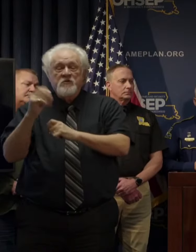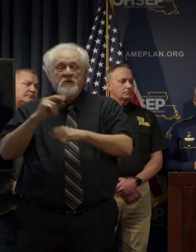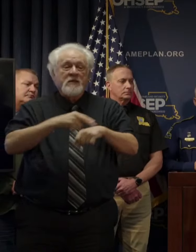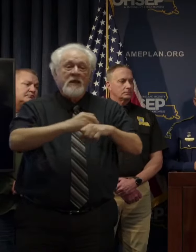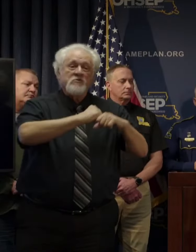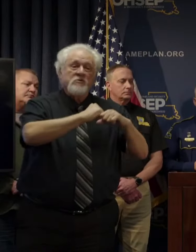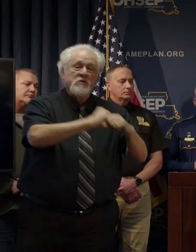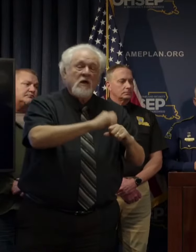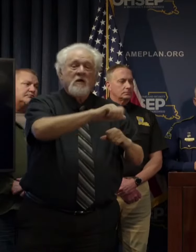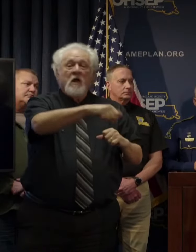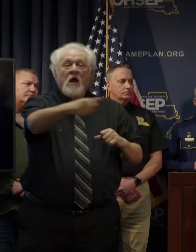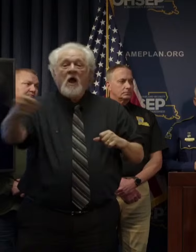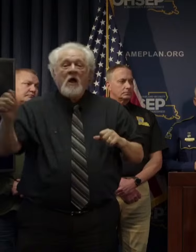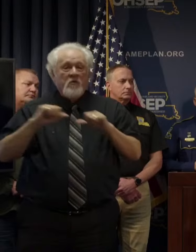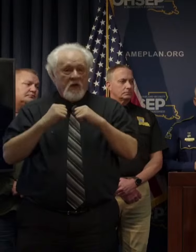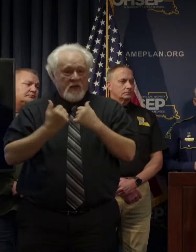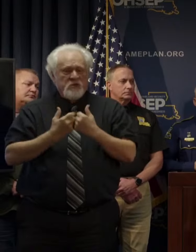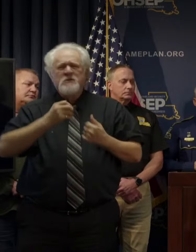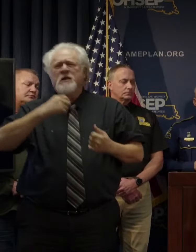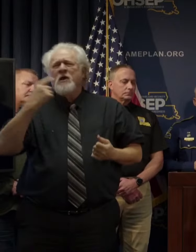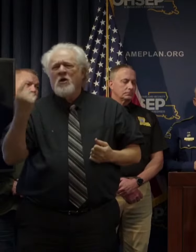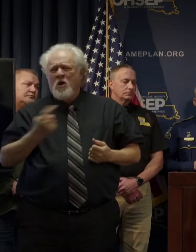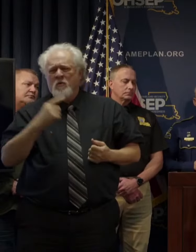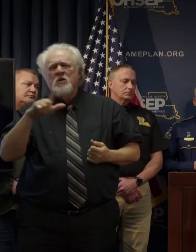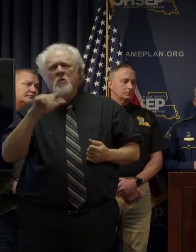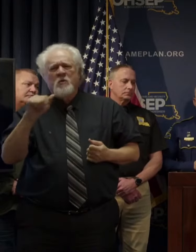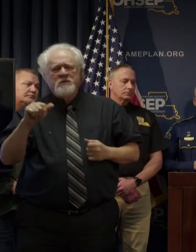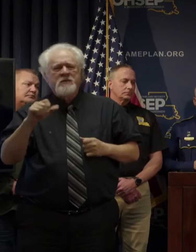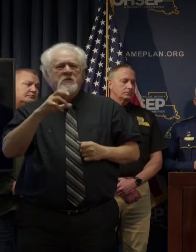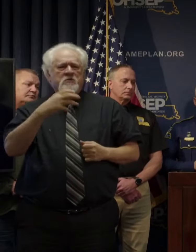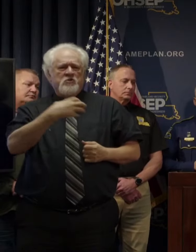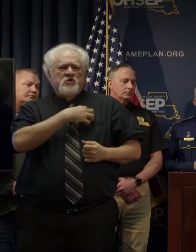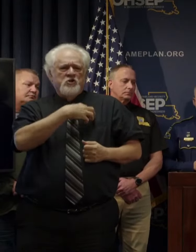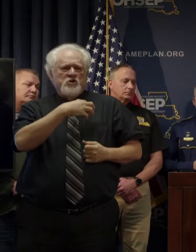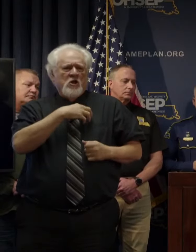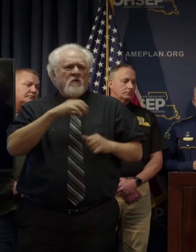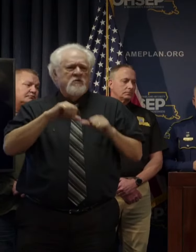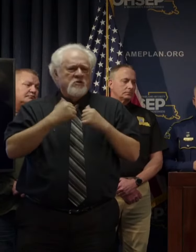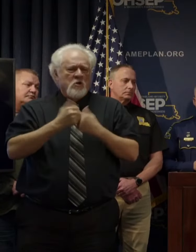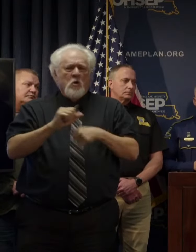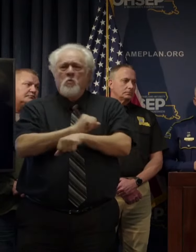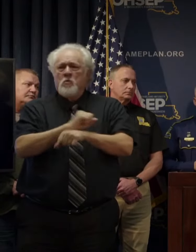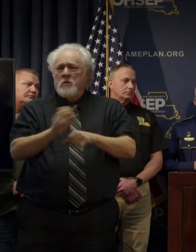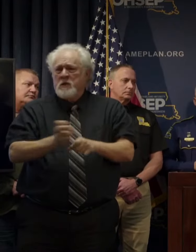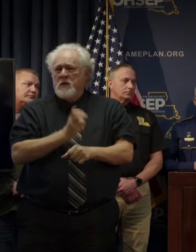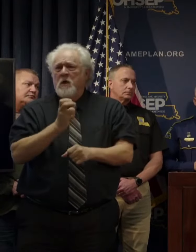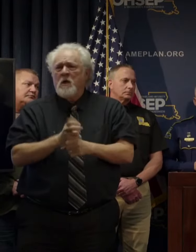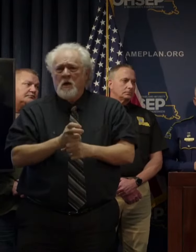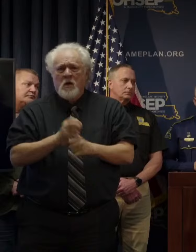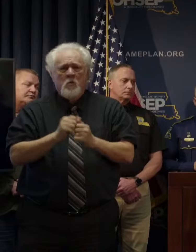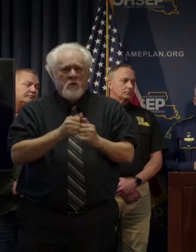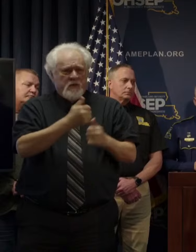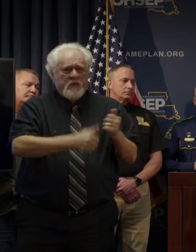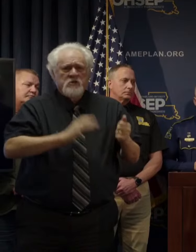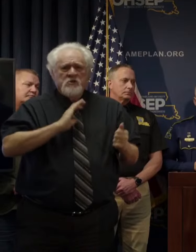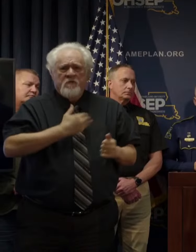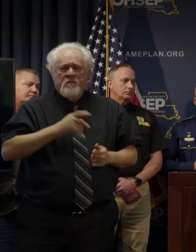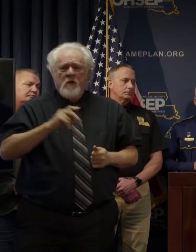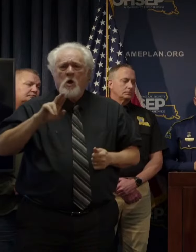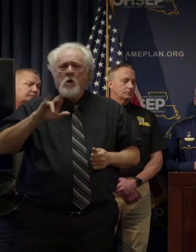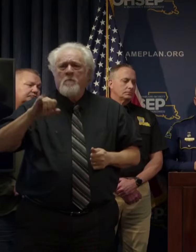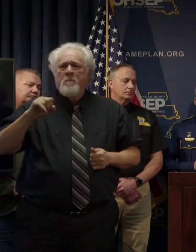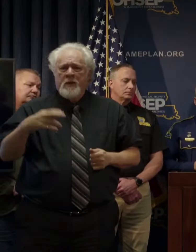and other state agencies. And as always, the Louisiana Sheriff's Association is working diligently with each one of our parish sheriffs